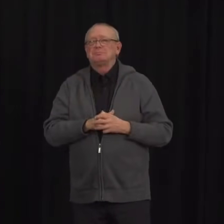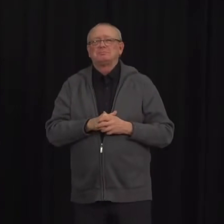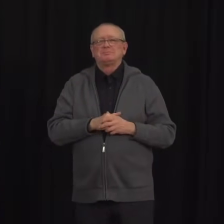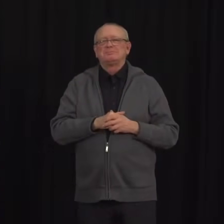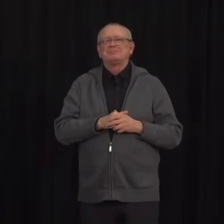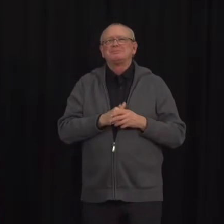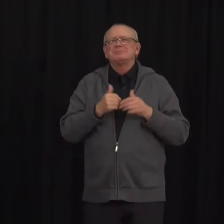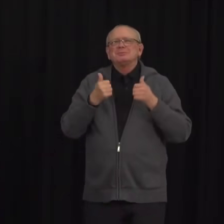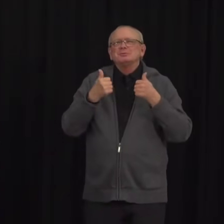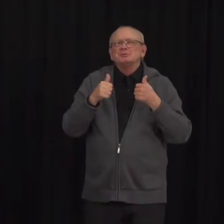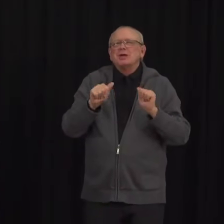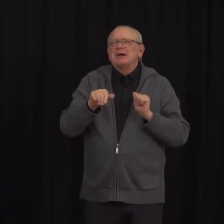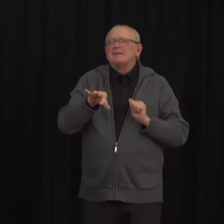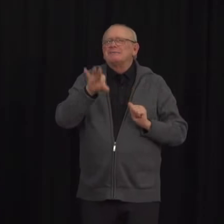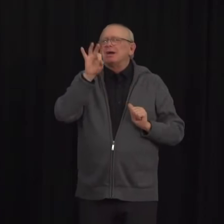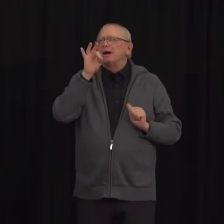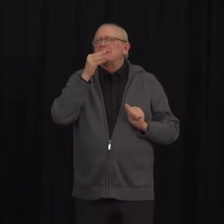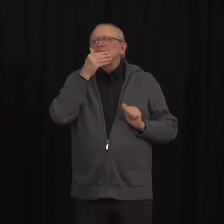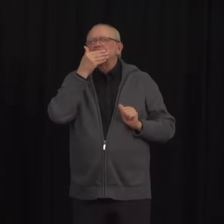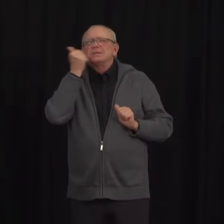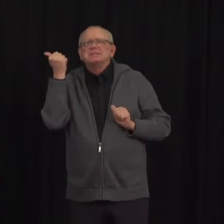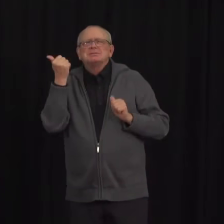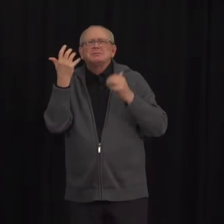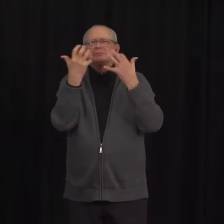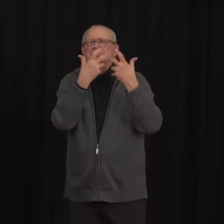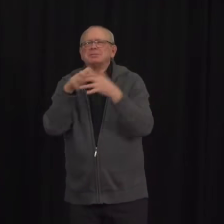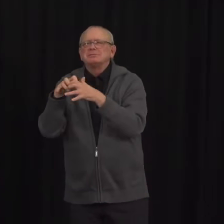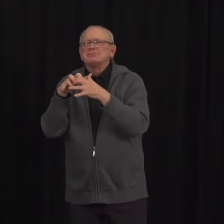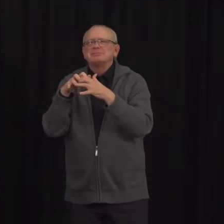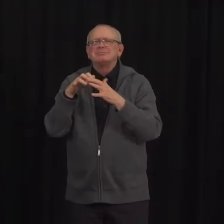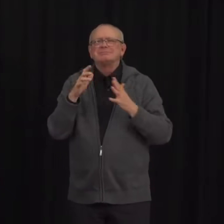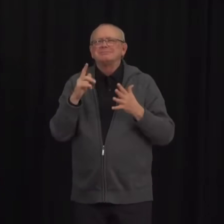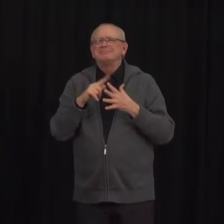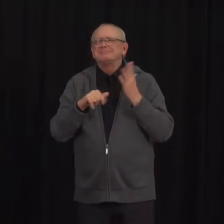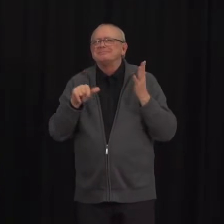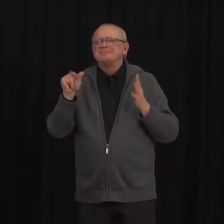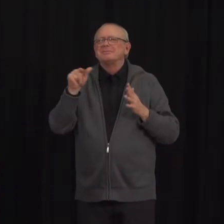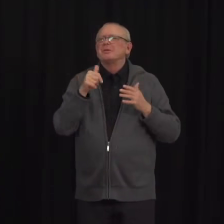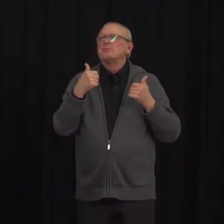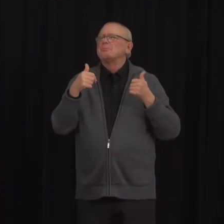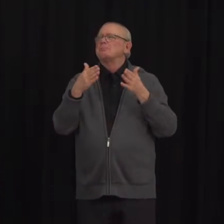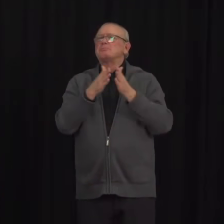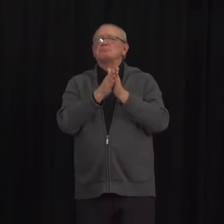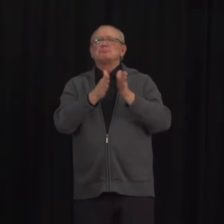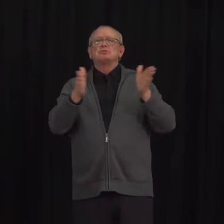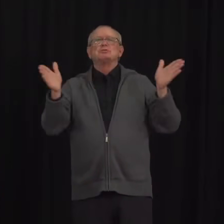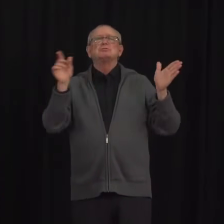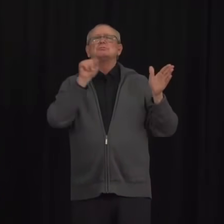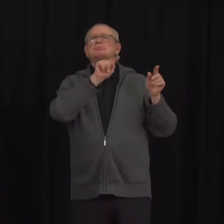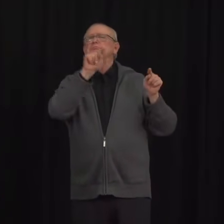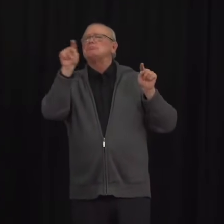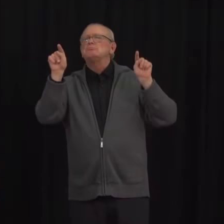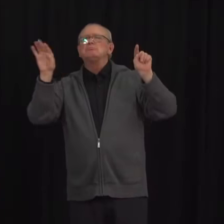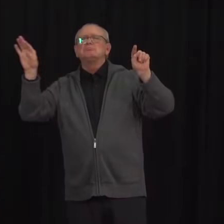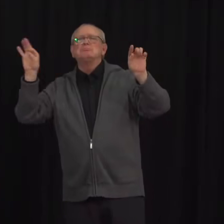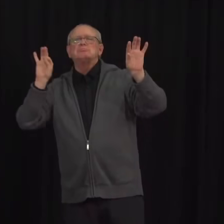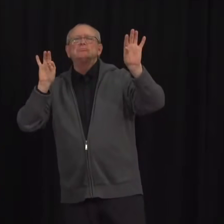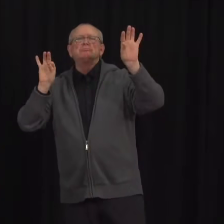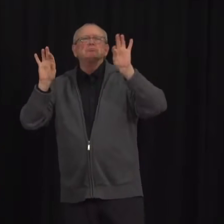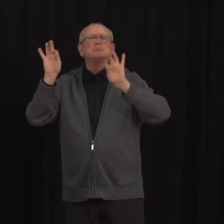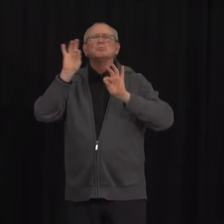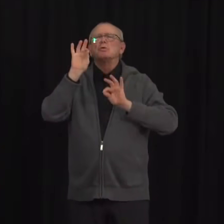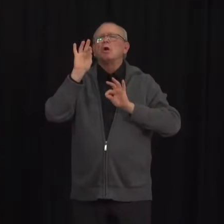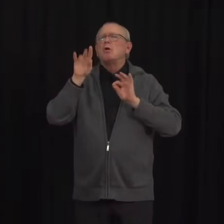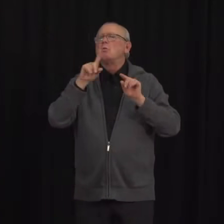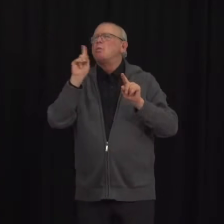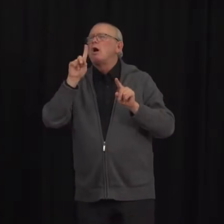different measures look like, again, hasn't been decided on, but we are looking at that broad range, considering what kinds of recommendations to bring